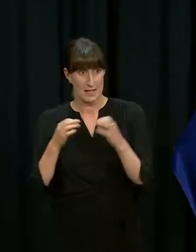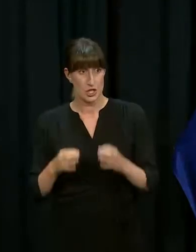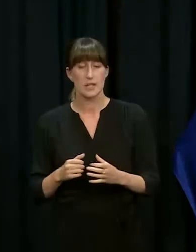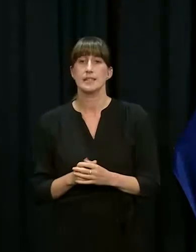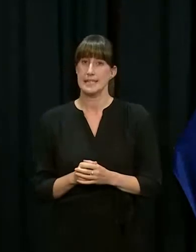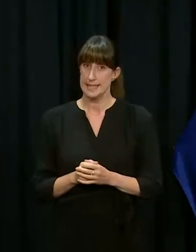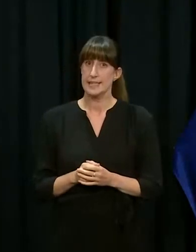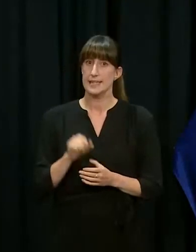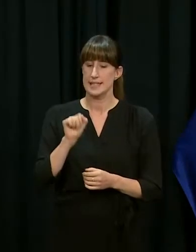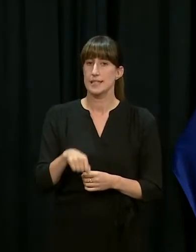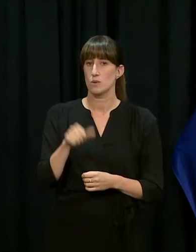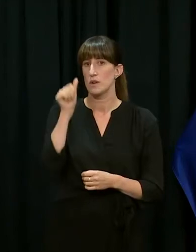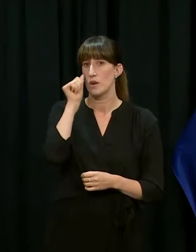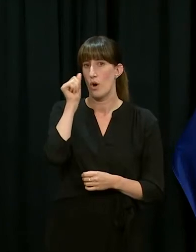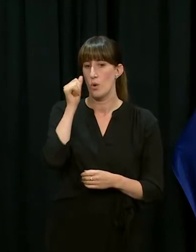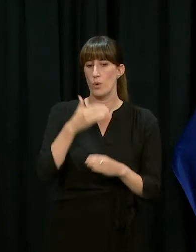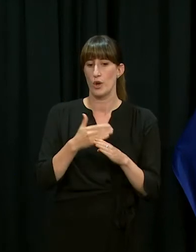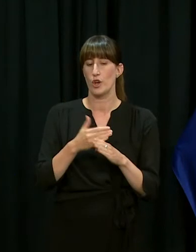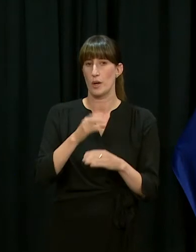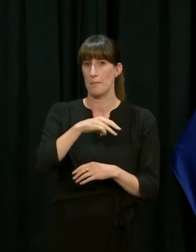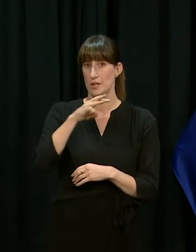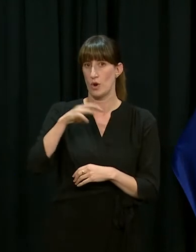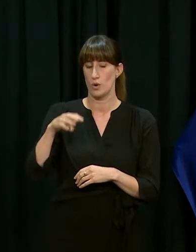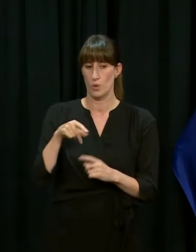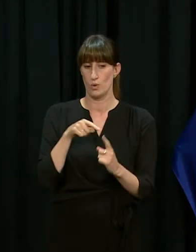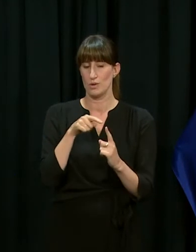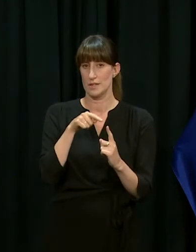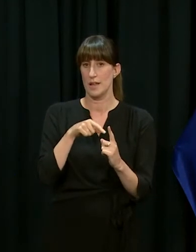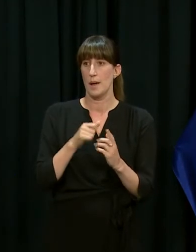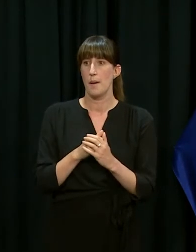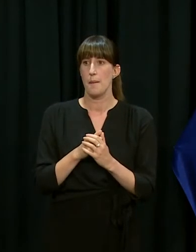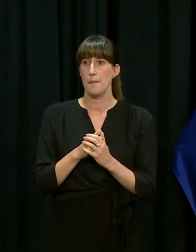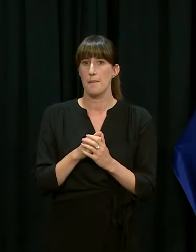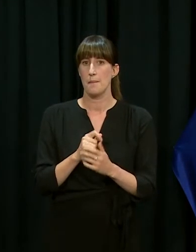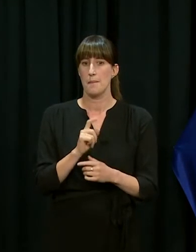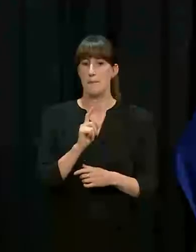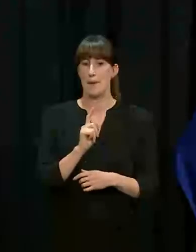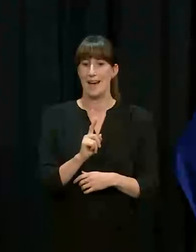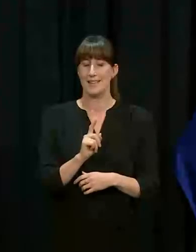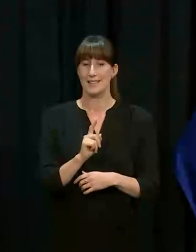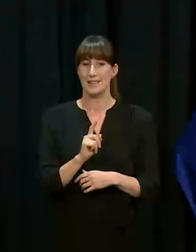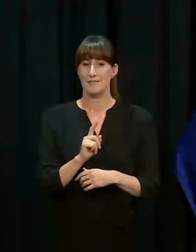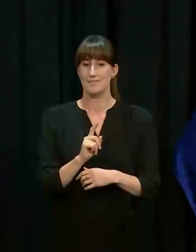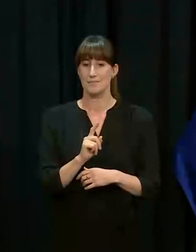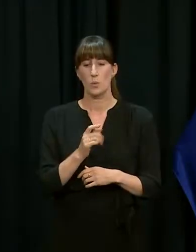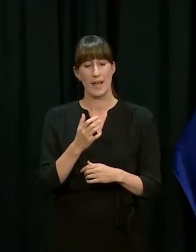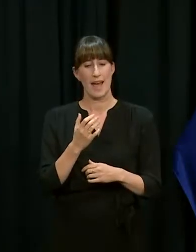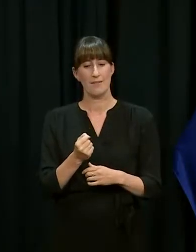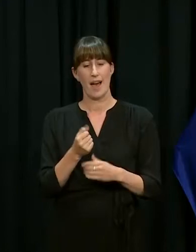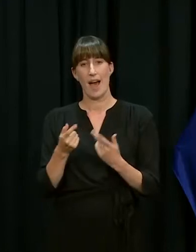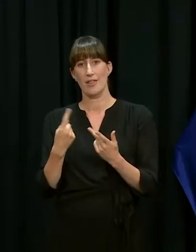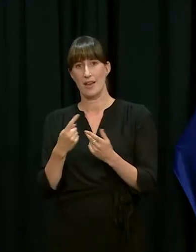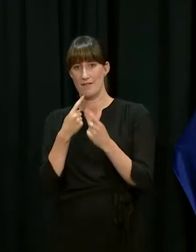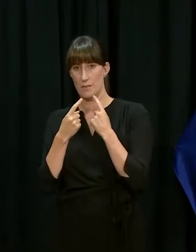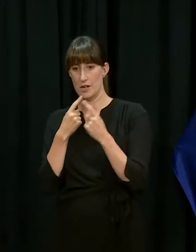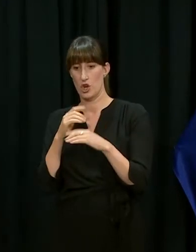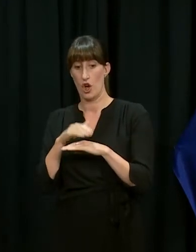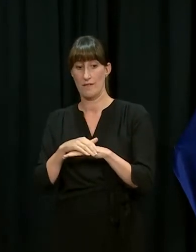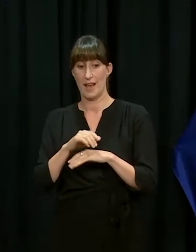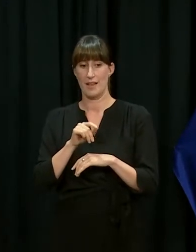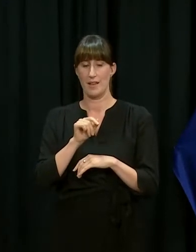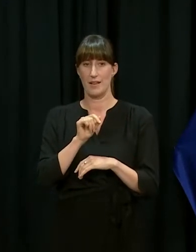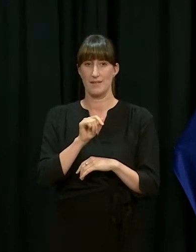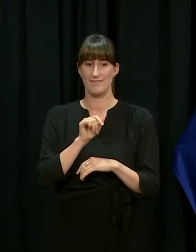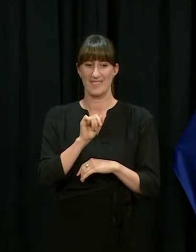this case worked at a McDonald's, but we were also, the early information we had about the length of time that the person was at work and